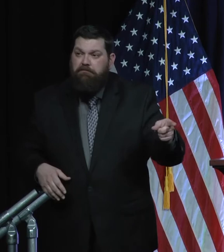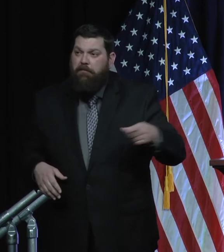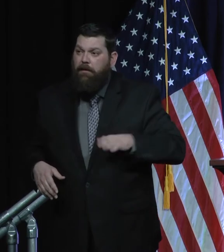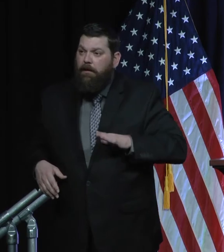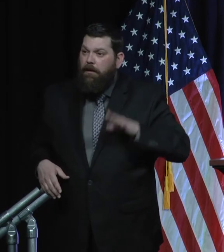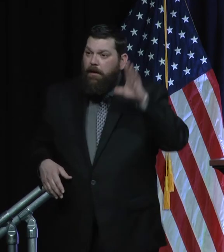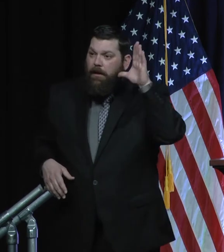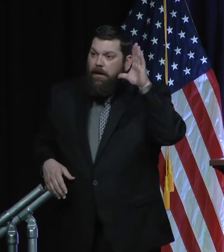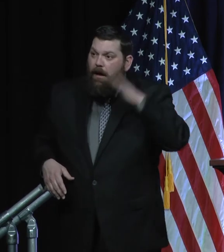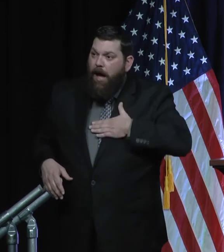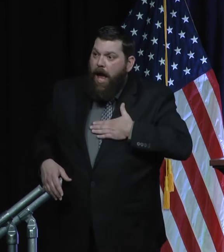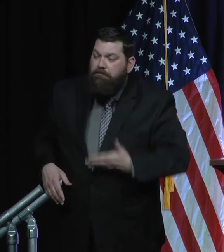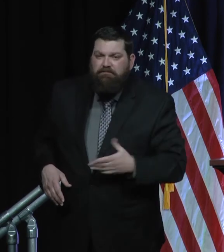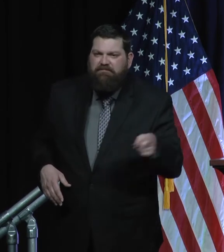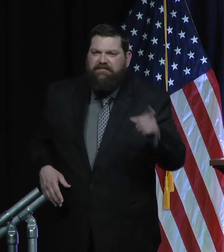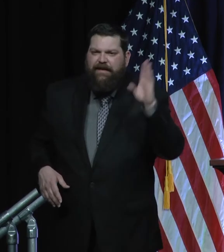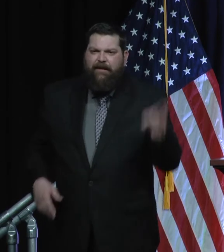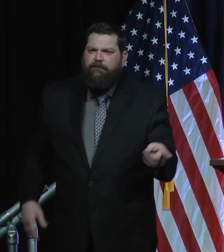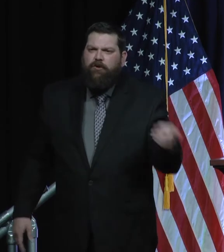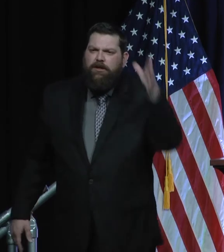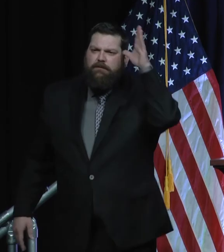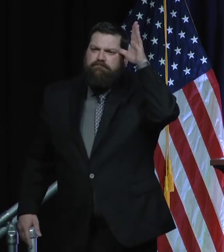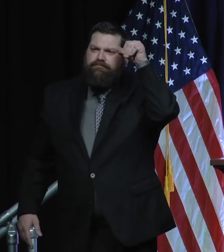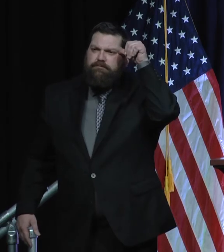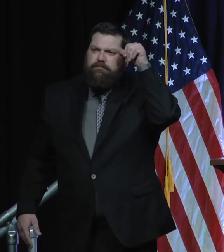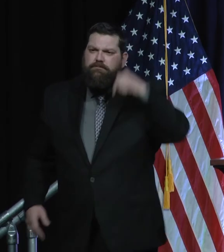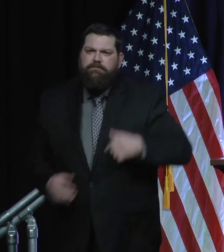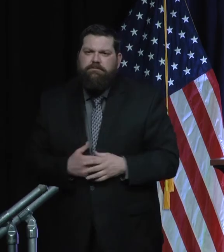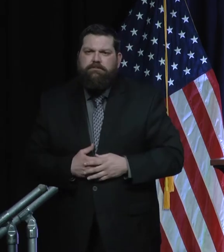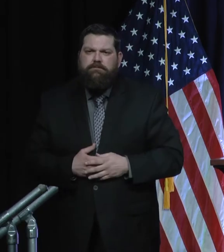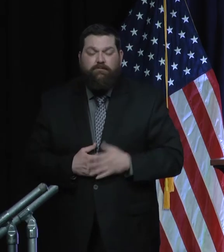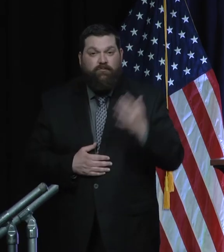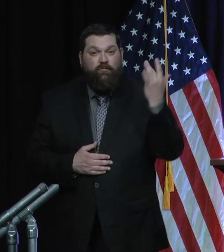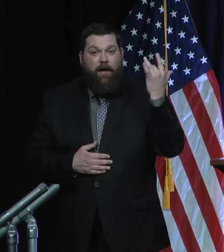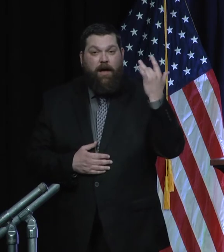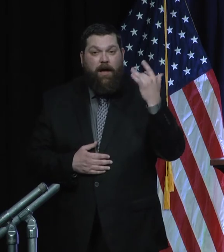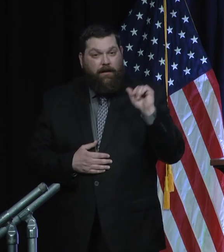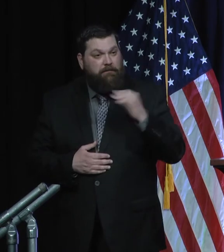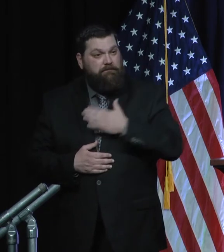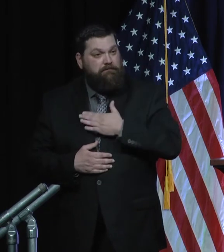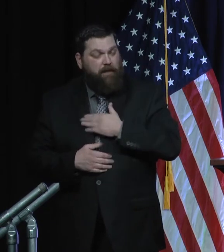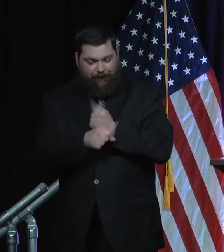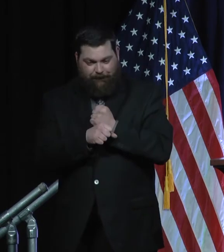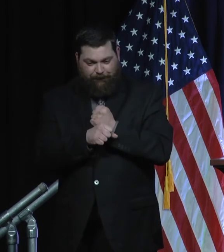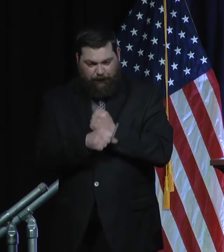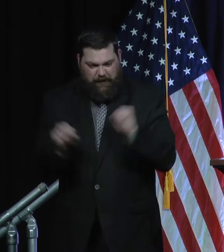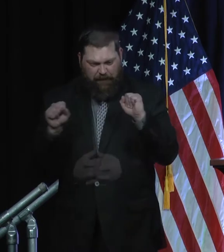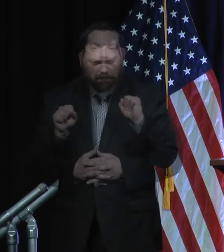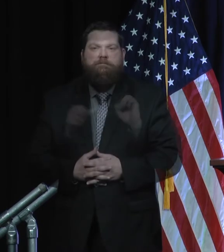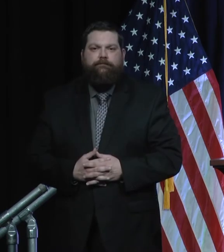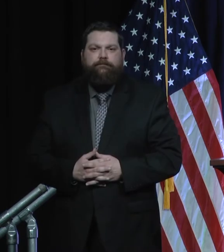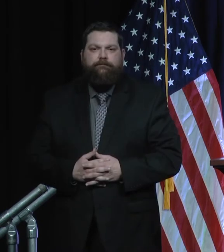in, as we all know, because his freedom was very much linked to the freedom of those millions of South